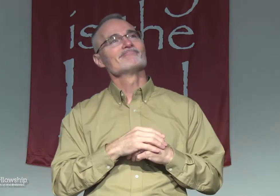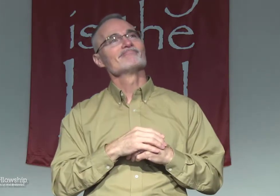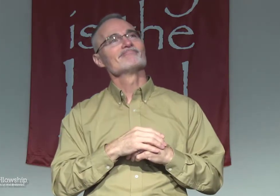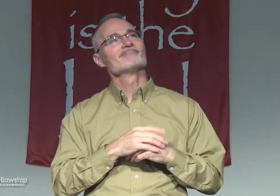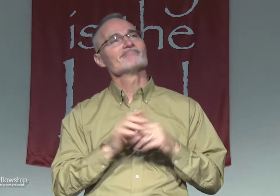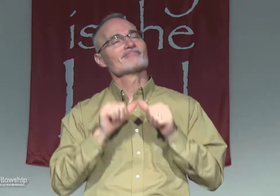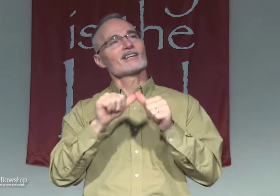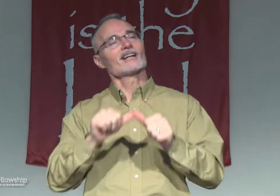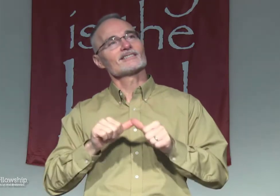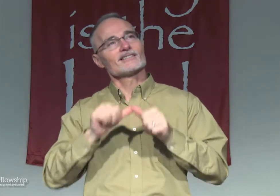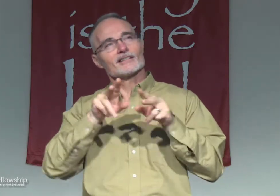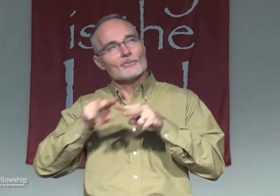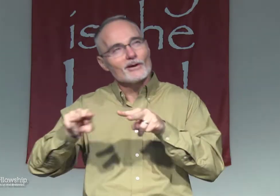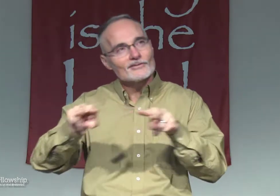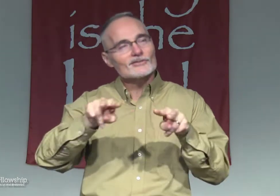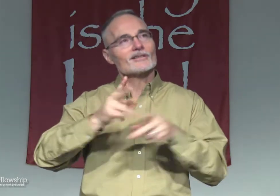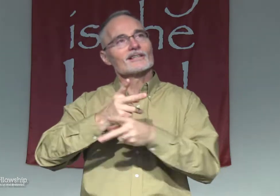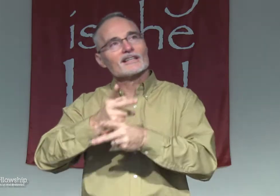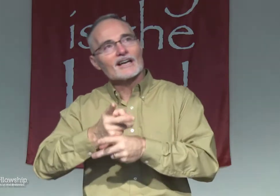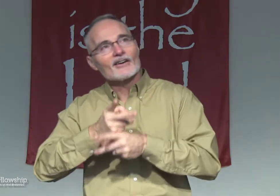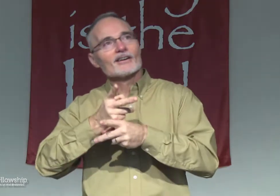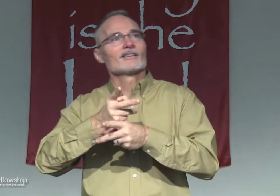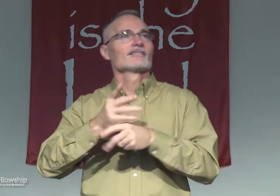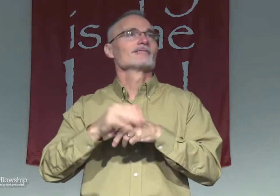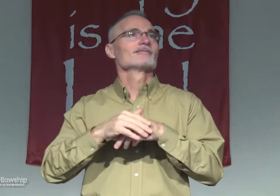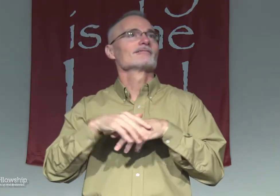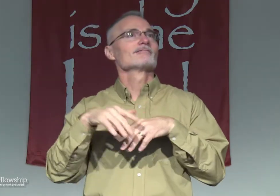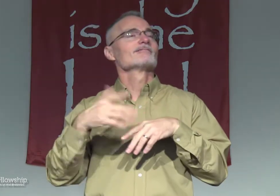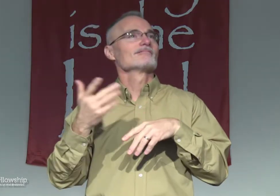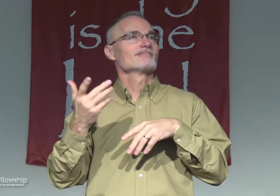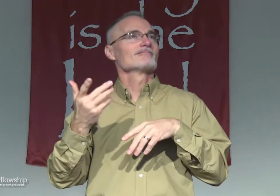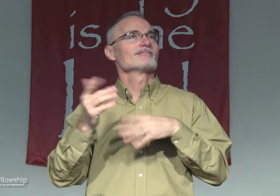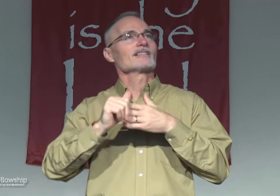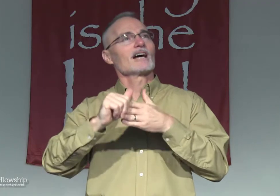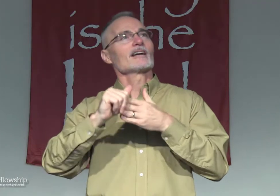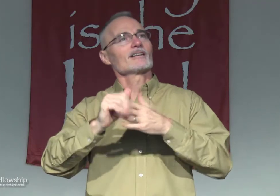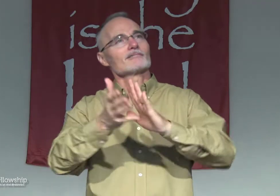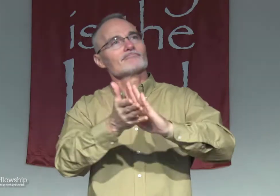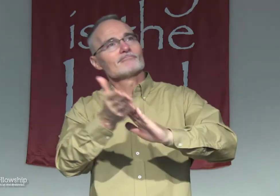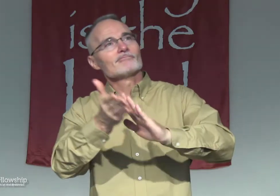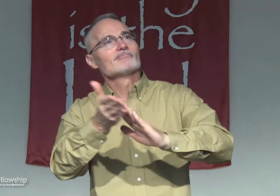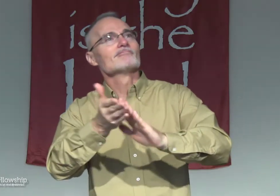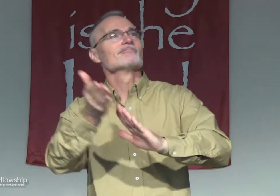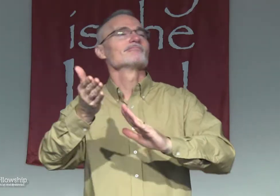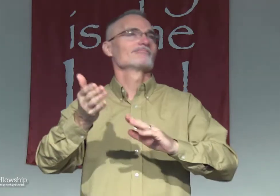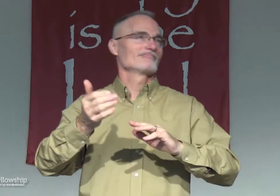rest. You are constantly watching and caring and guiding